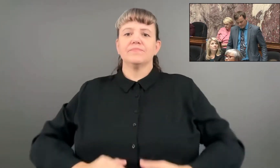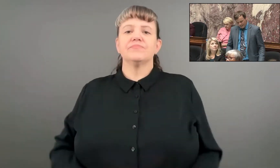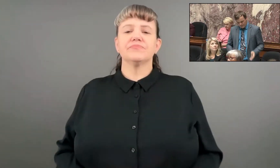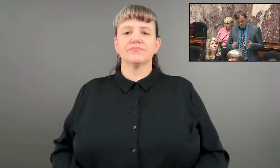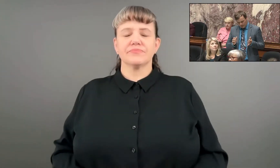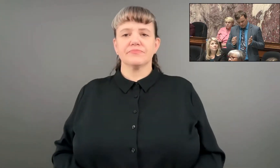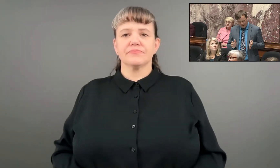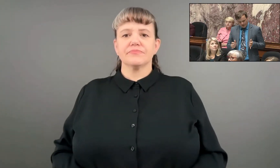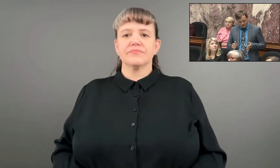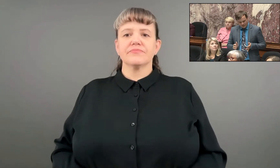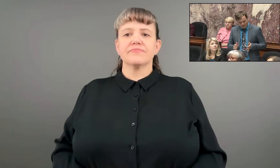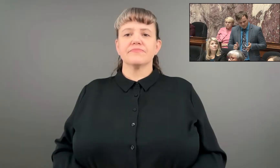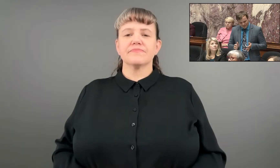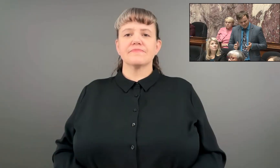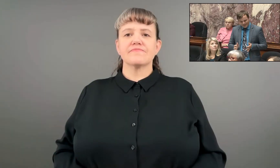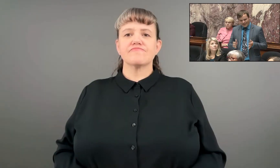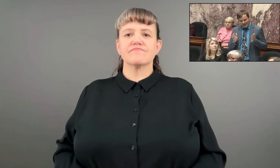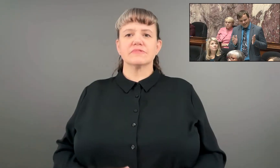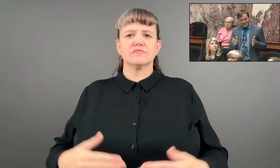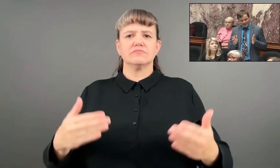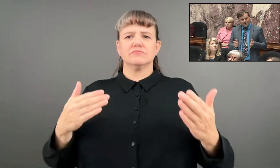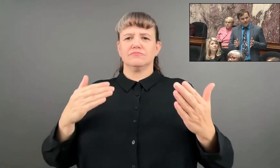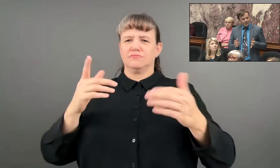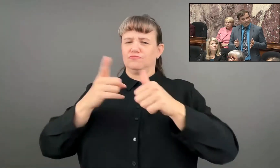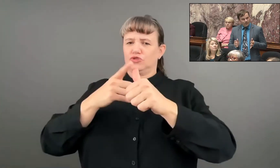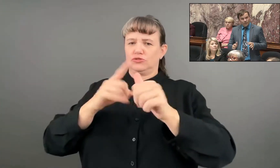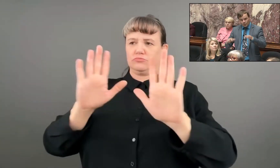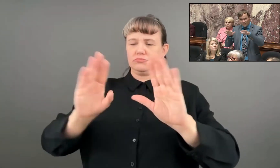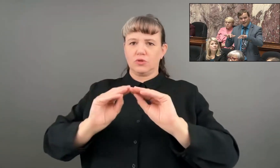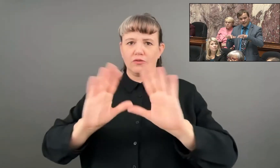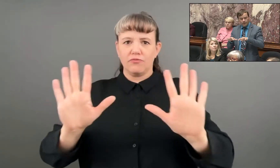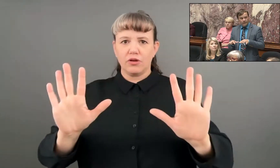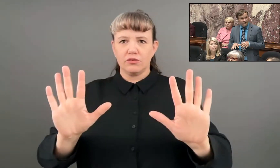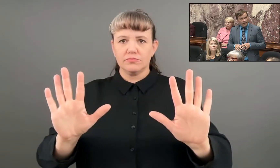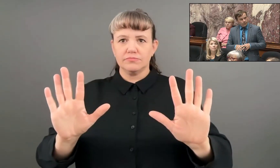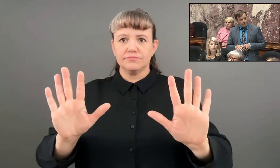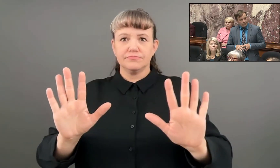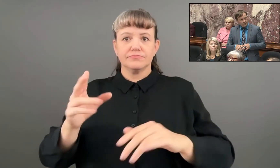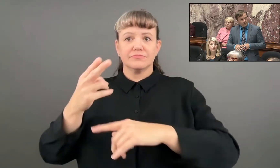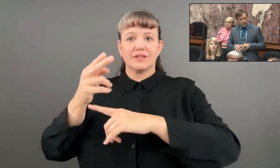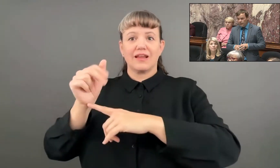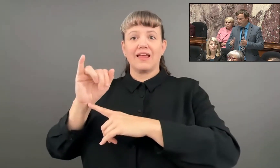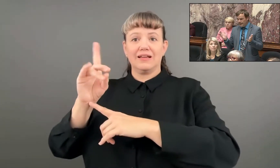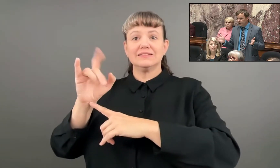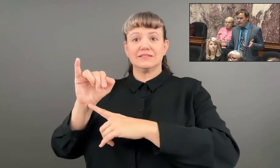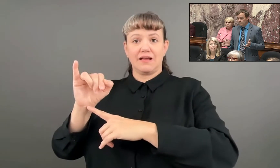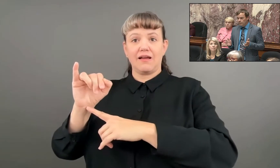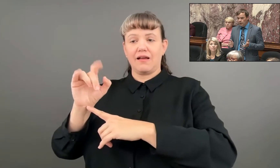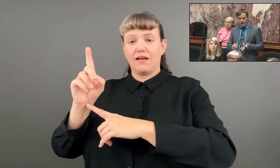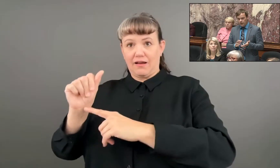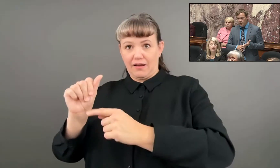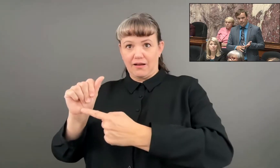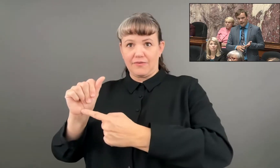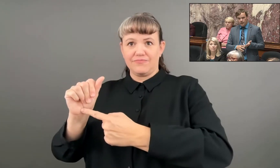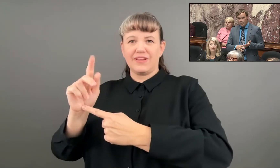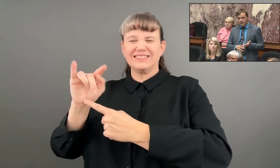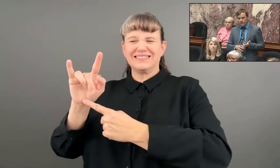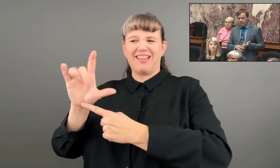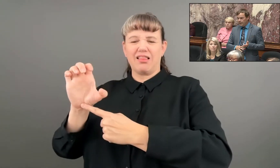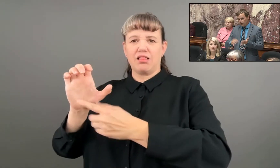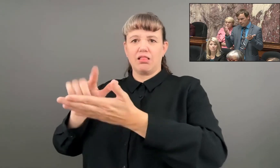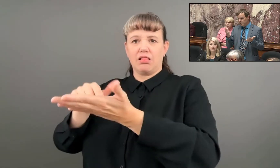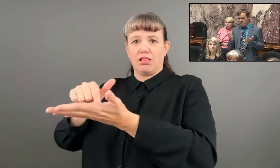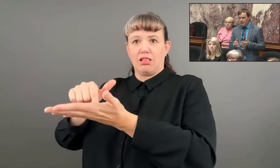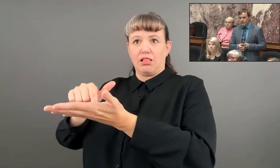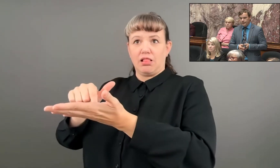Well, let's get something straight here. The Haida title agreement was made here in this House. We debated it. We went clause by clause.